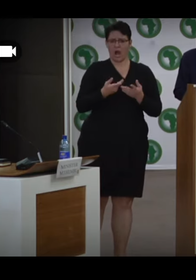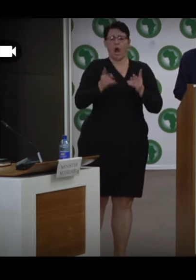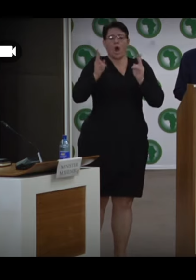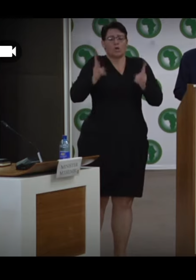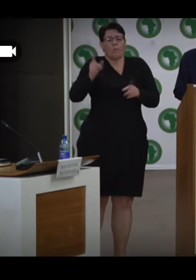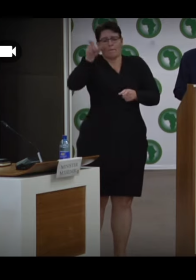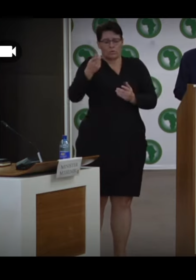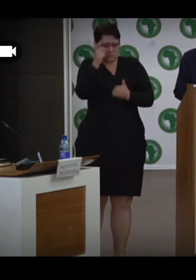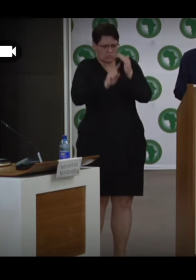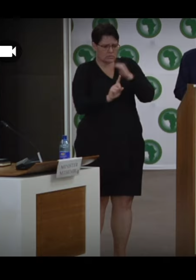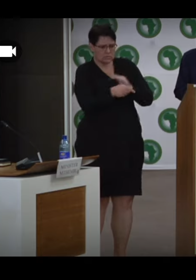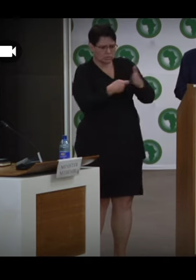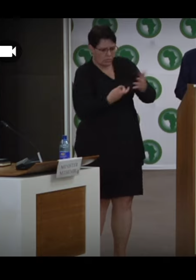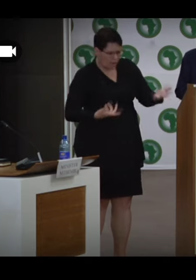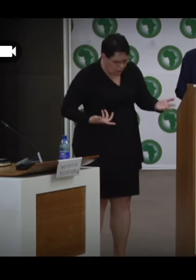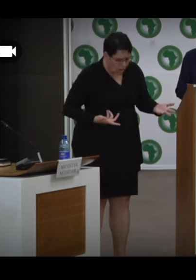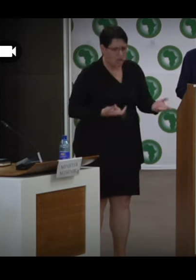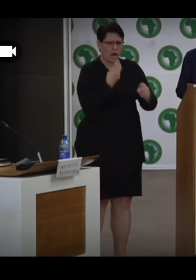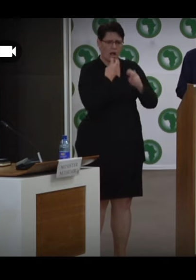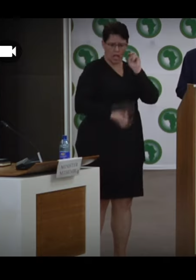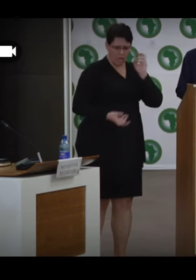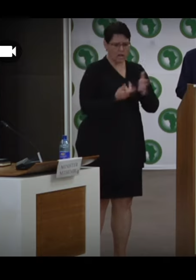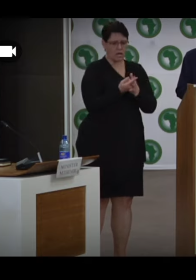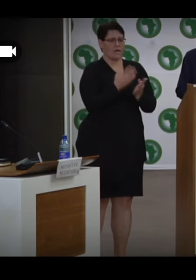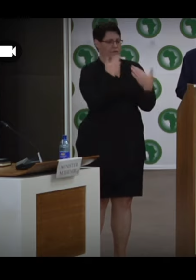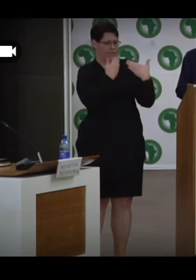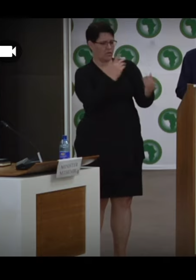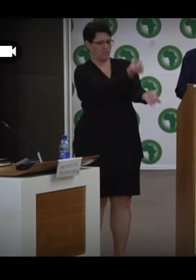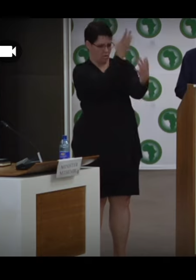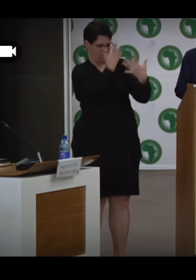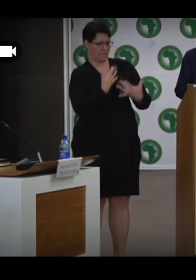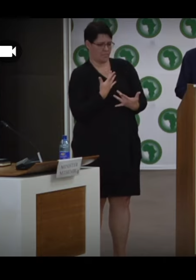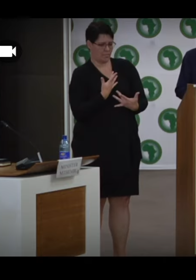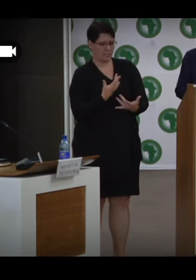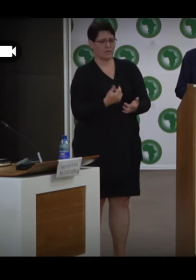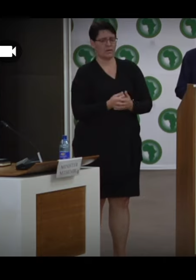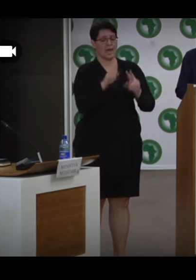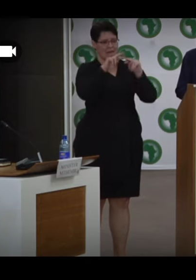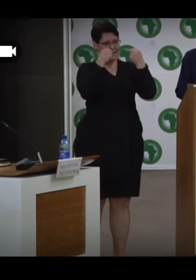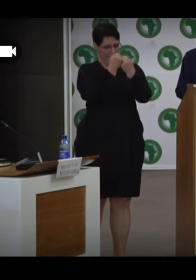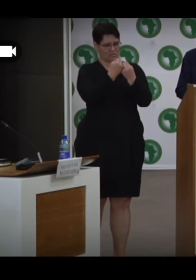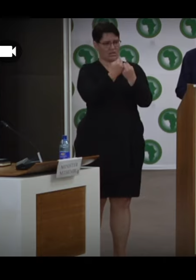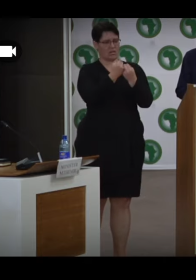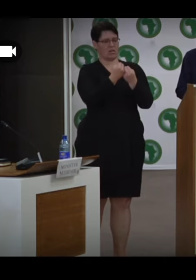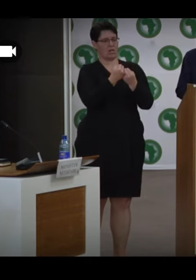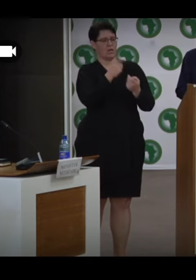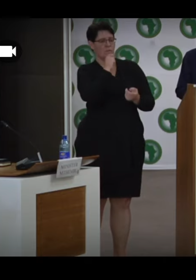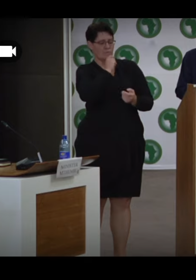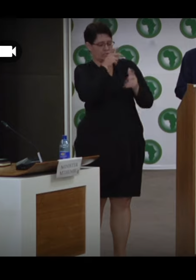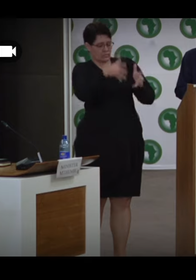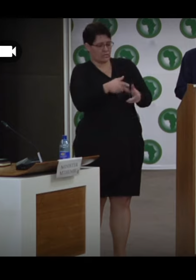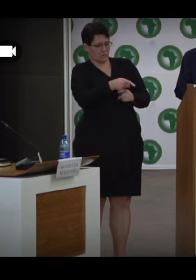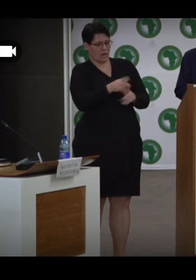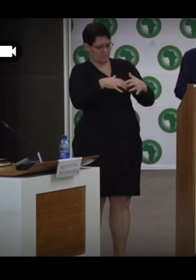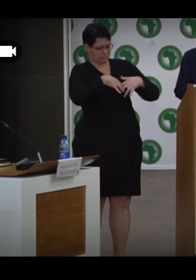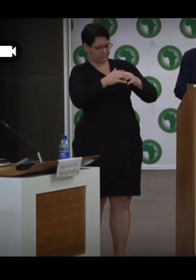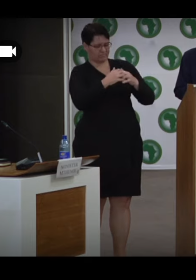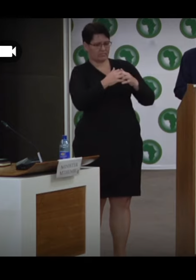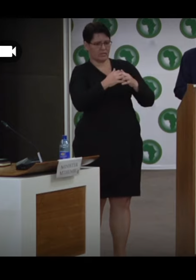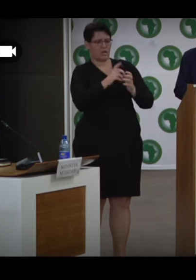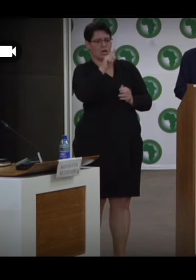ordinary consumers. We thank our people for sharing that information. The National Consumer Commission has established